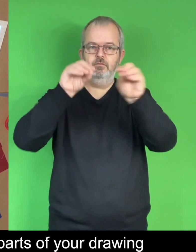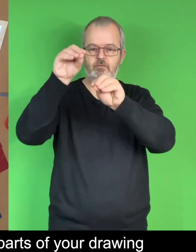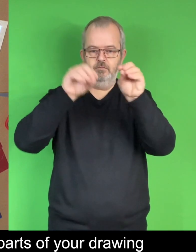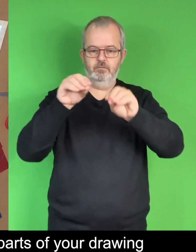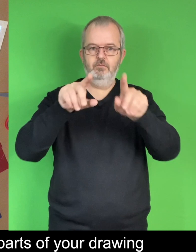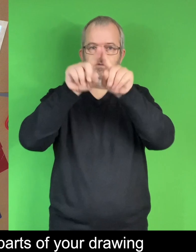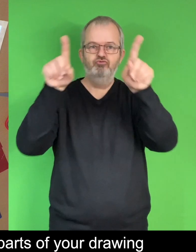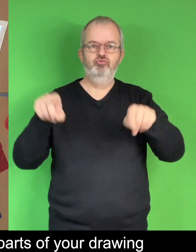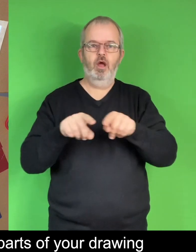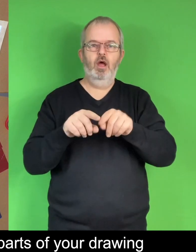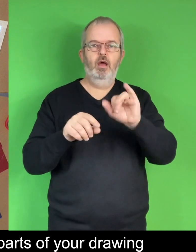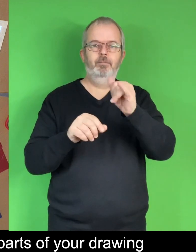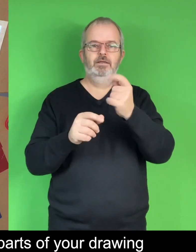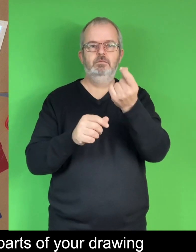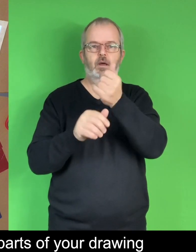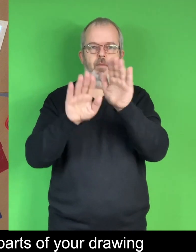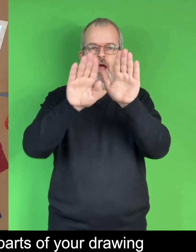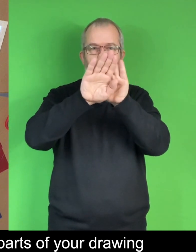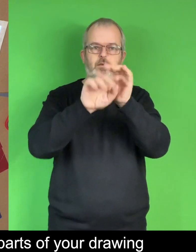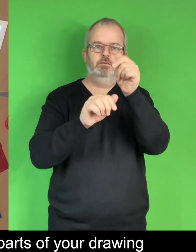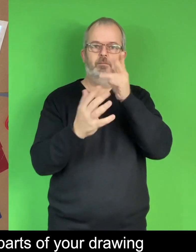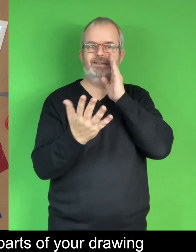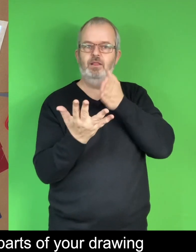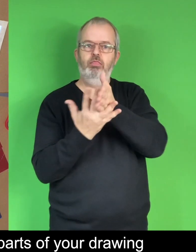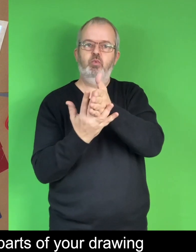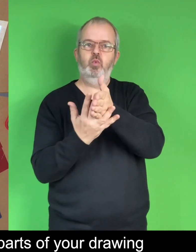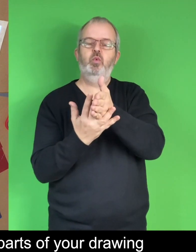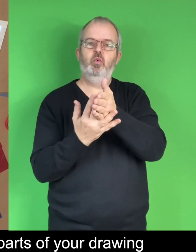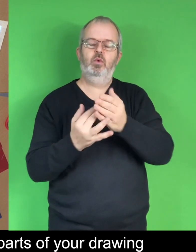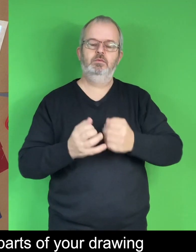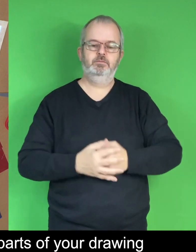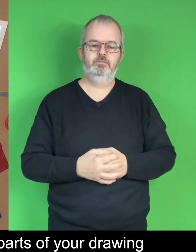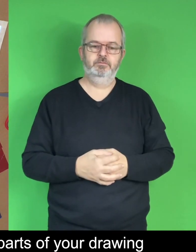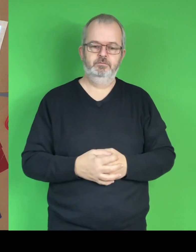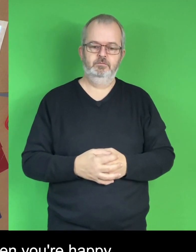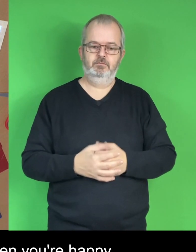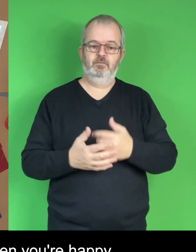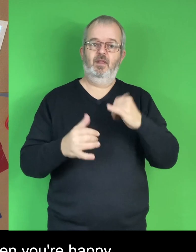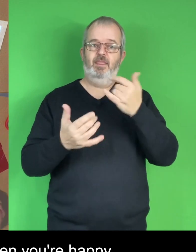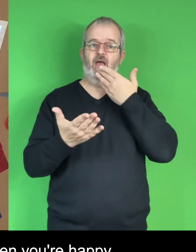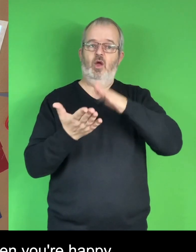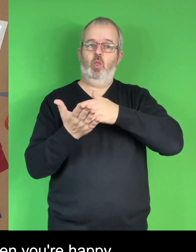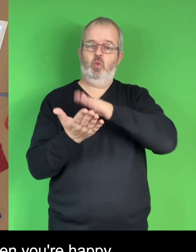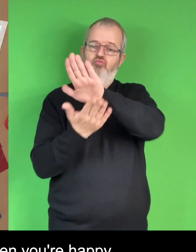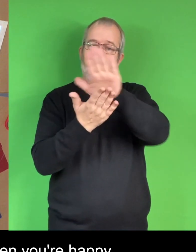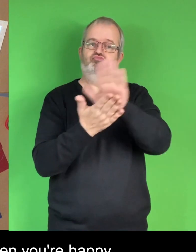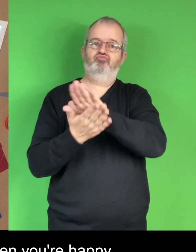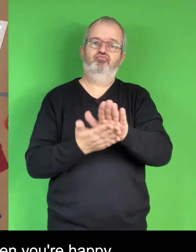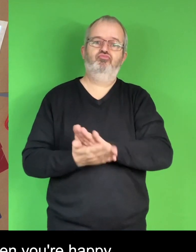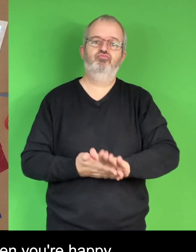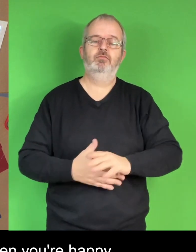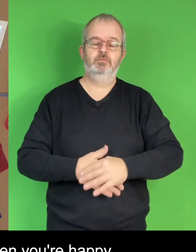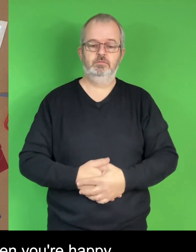Arrange them on your picture, so parts of your drawing are hidden and parts of your drawing are revealed. And then stick them down when you're